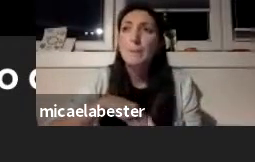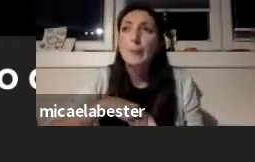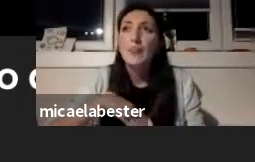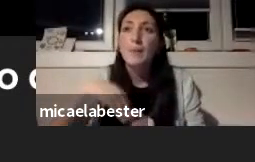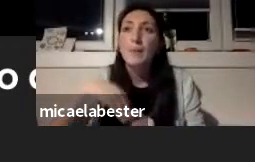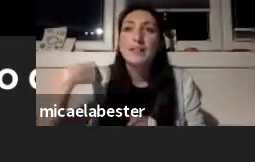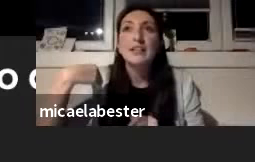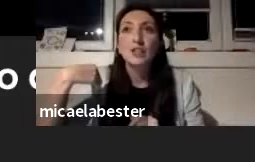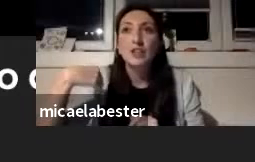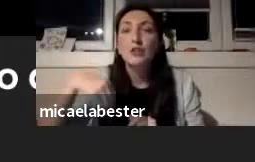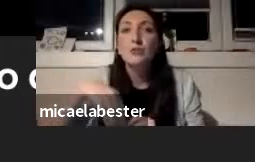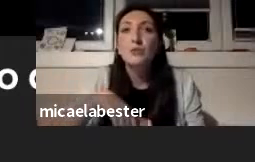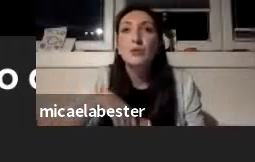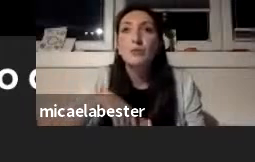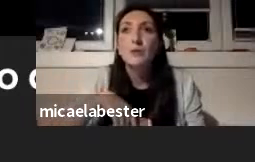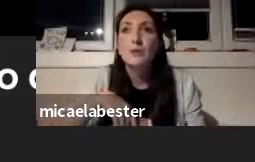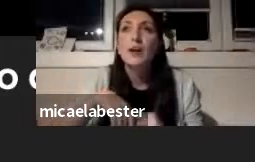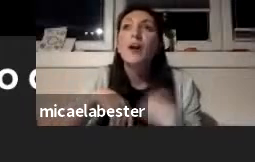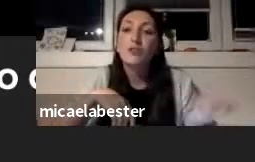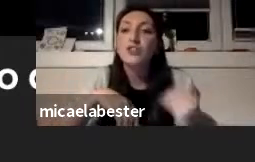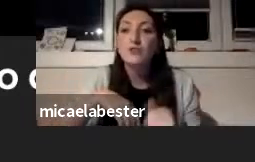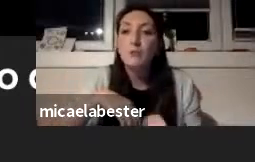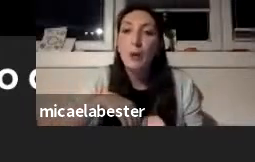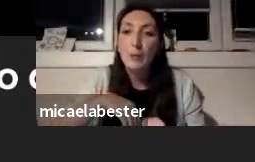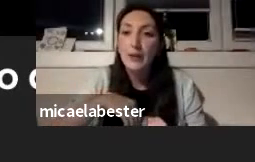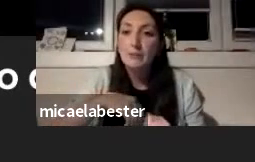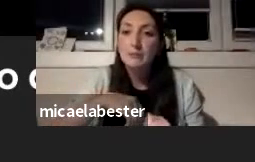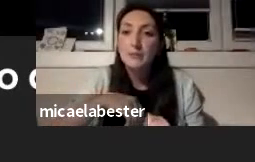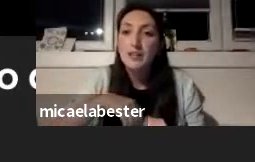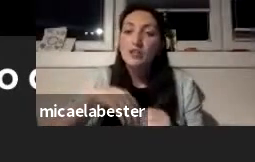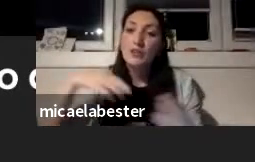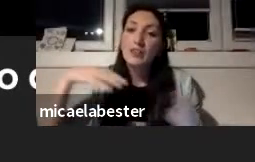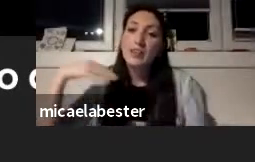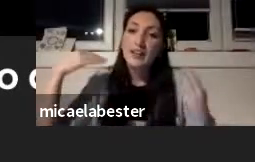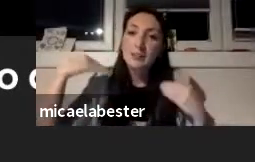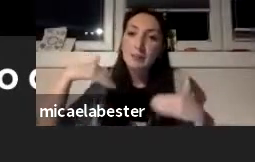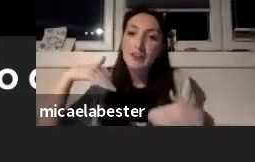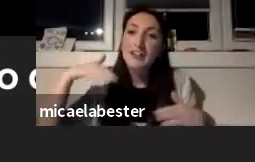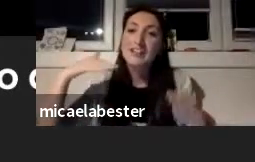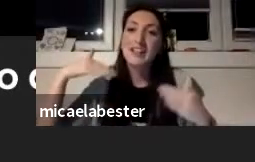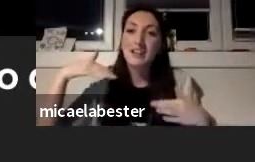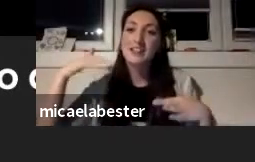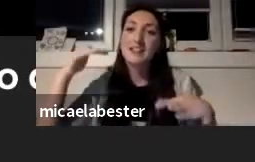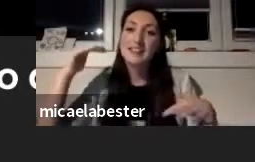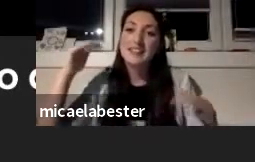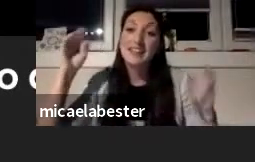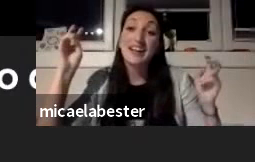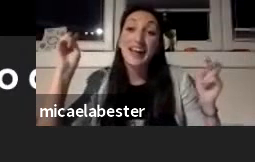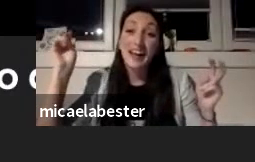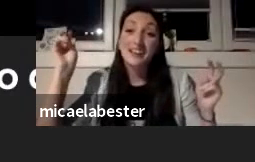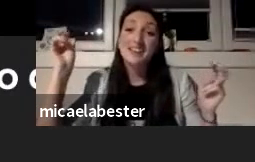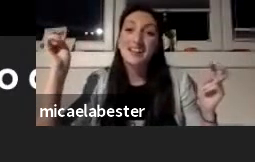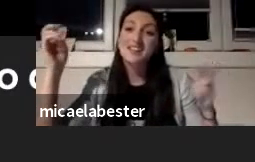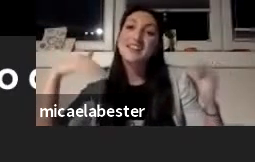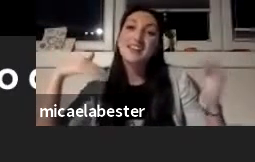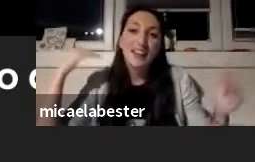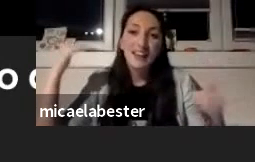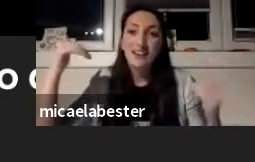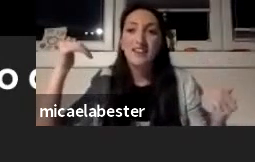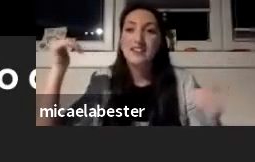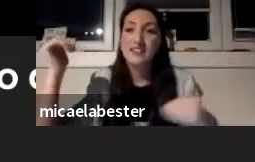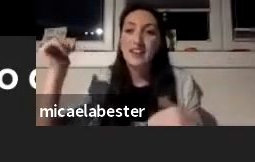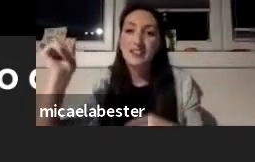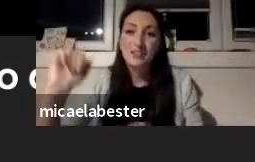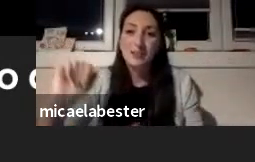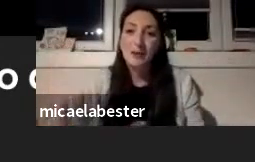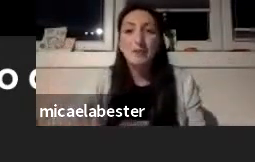mean? And my teacher who was with me was like, oh, she's from Birmingham. So I think experienced signers can see like accents